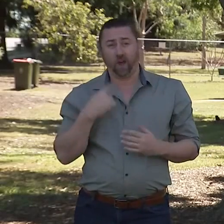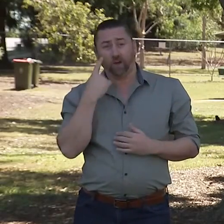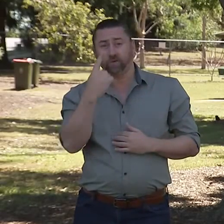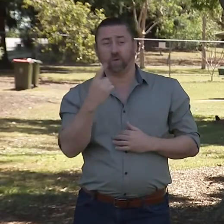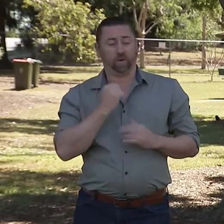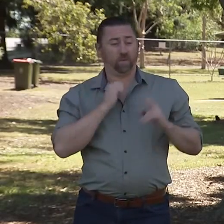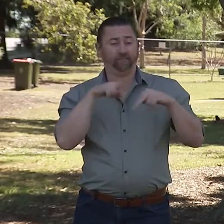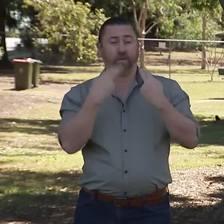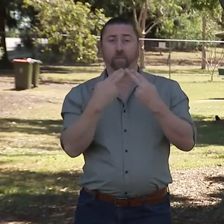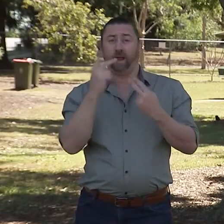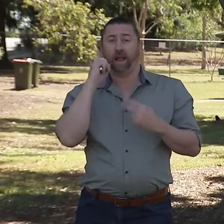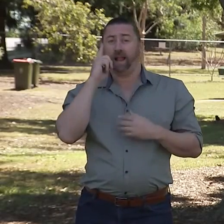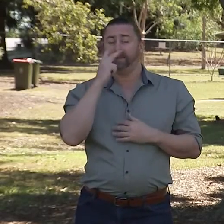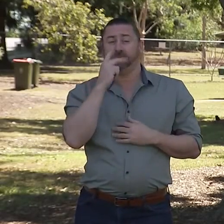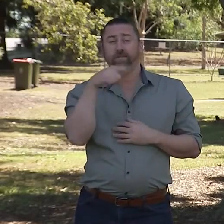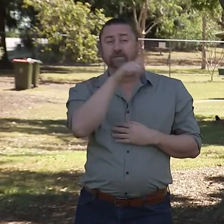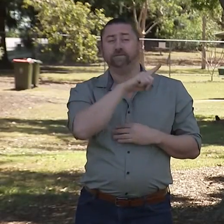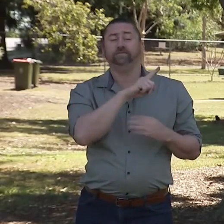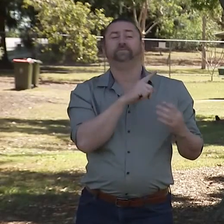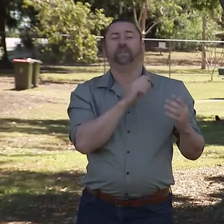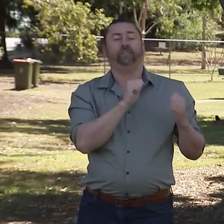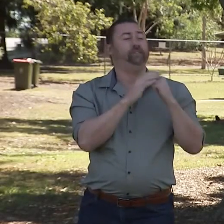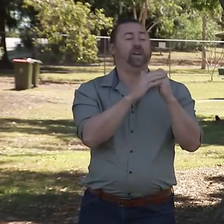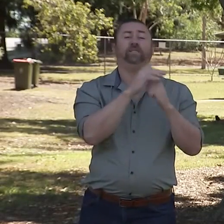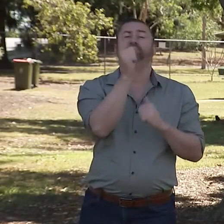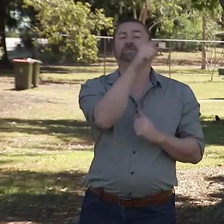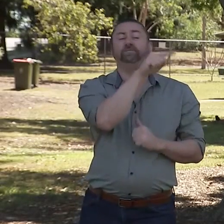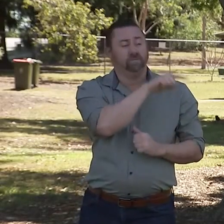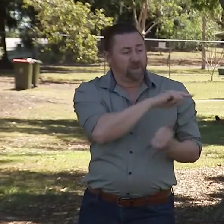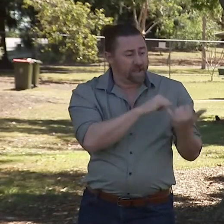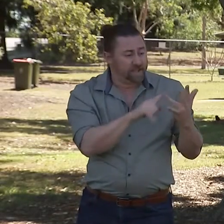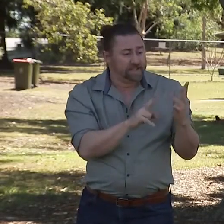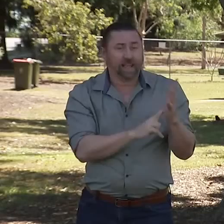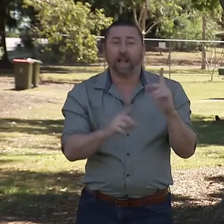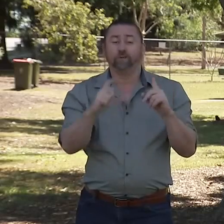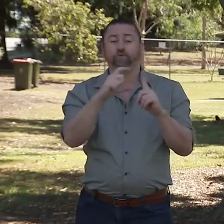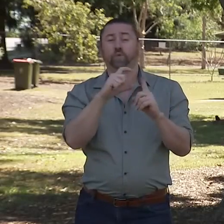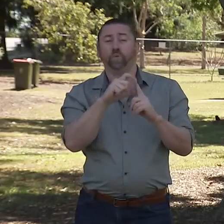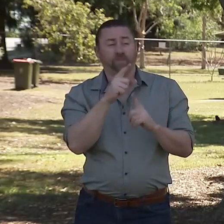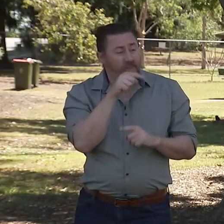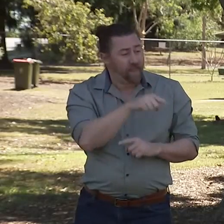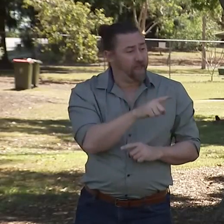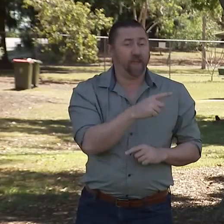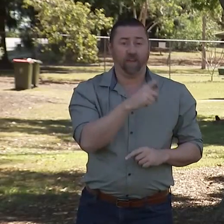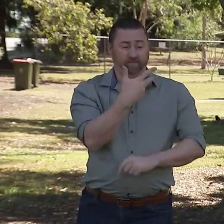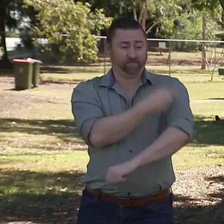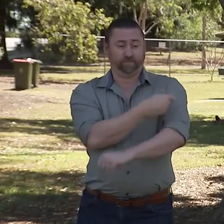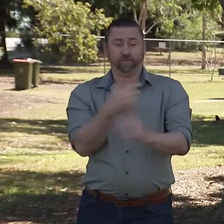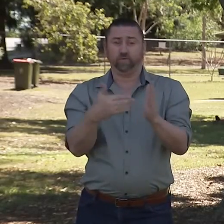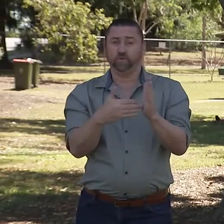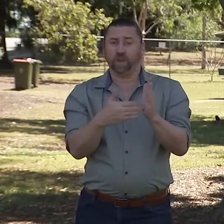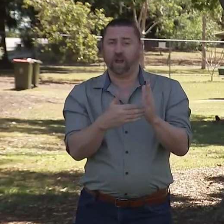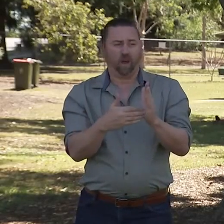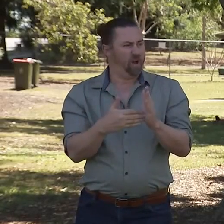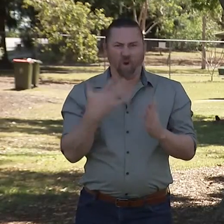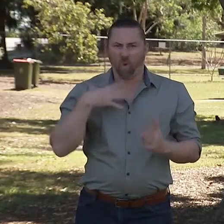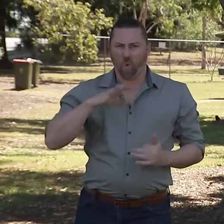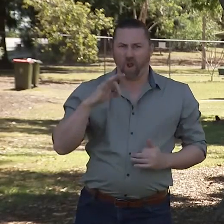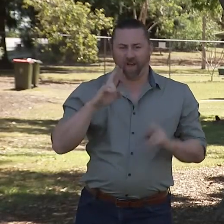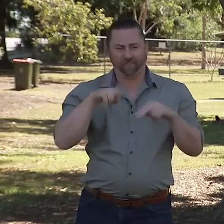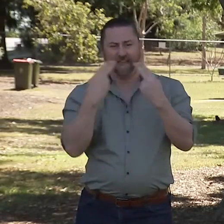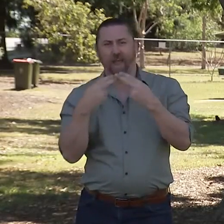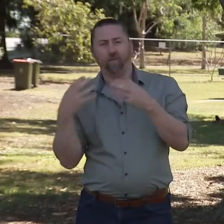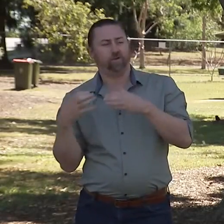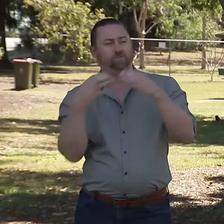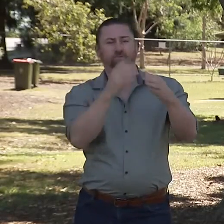last night. Their son and daughter are going to get their vaccines today. So make it a family outing. If you're going out to